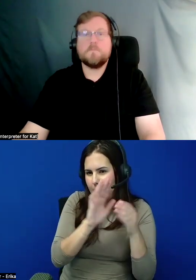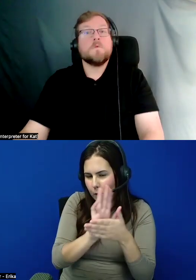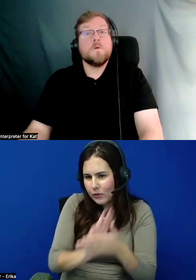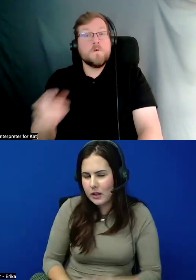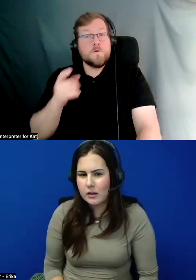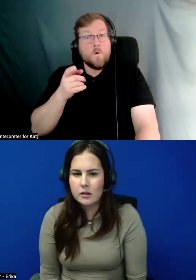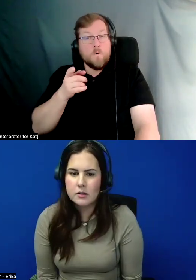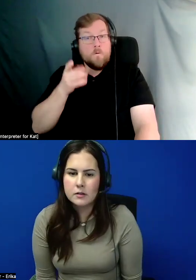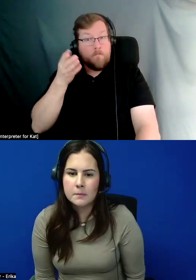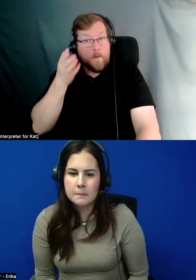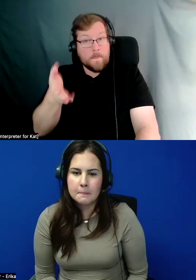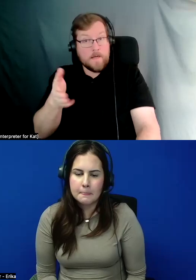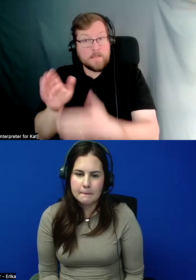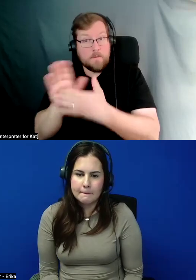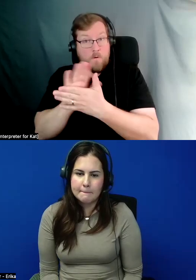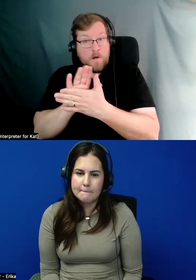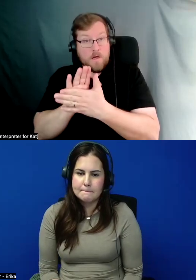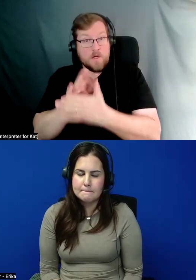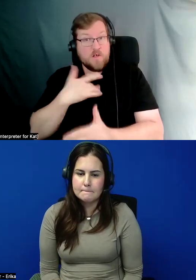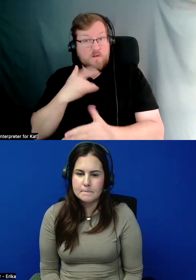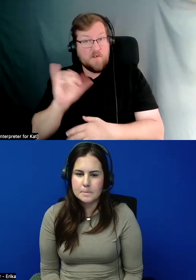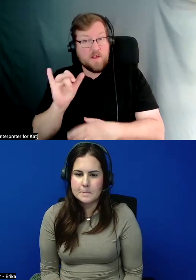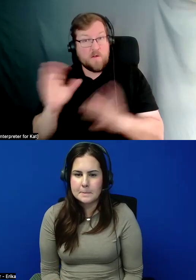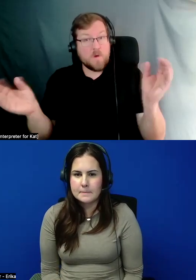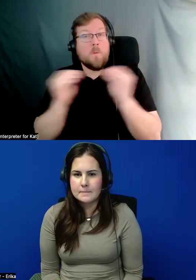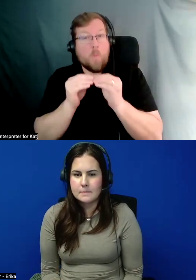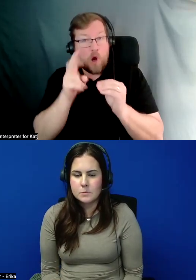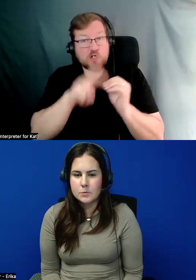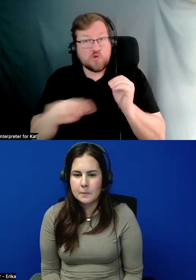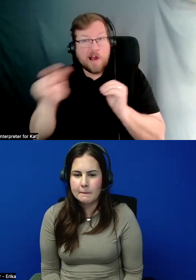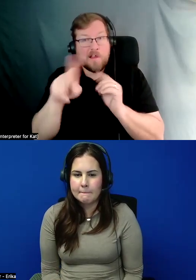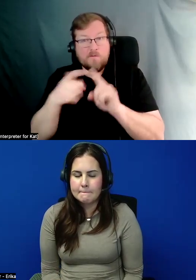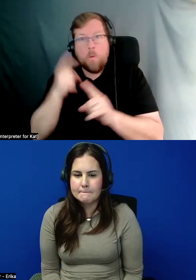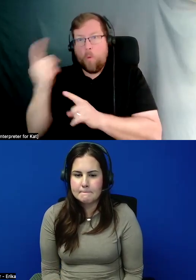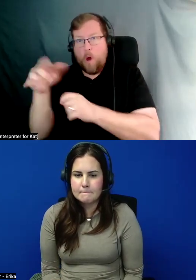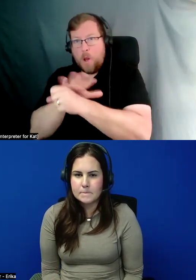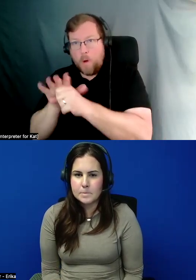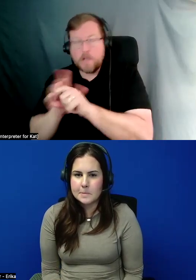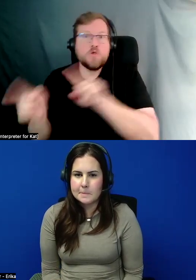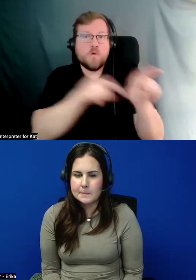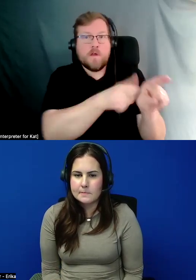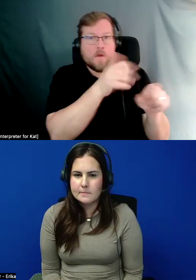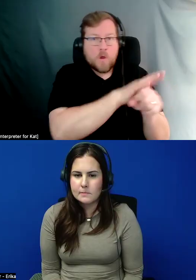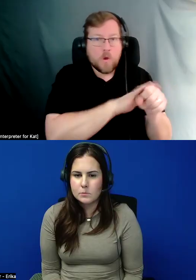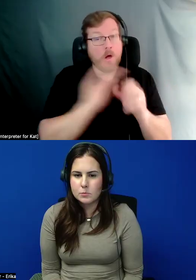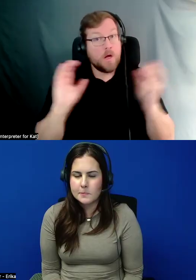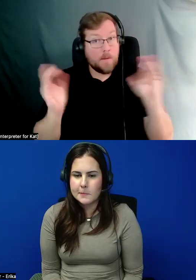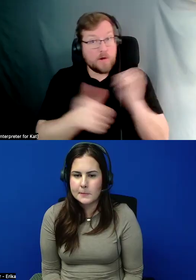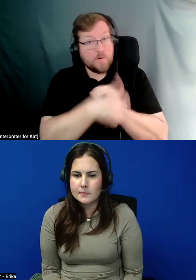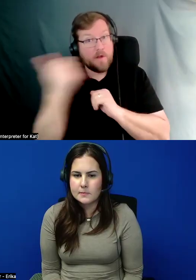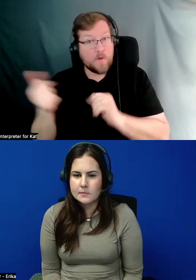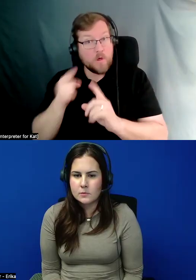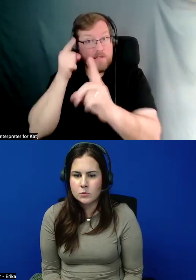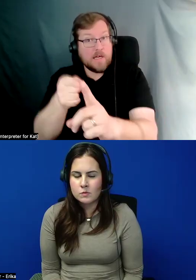there more traveling in that movie, like from one place to one location compared to the other destination movies